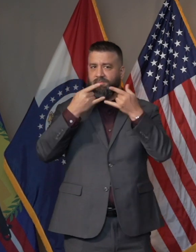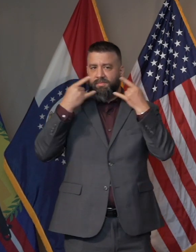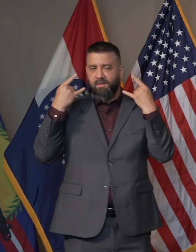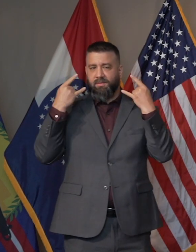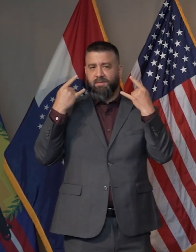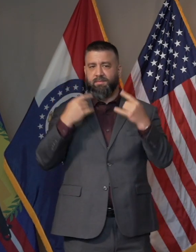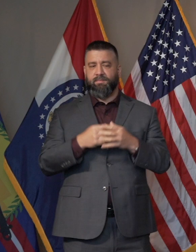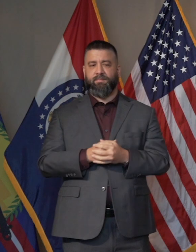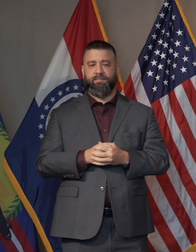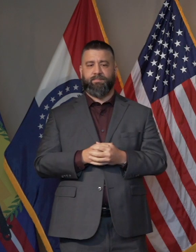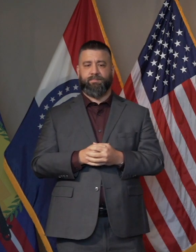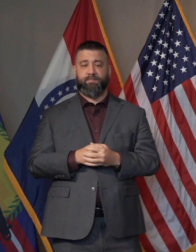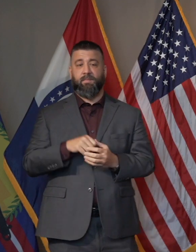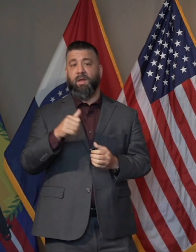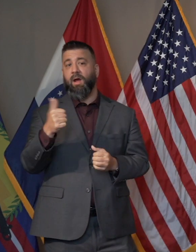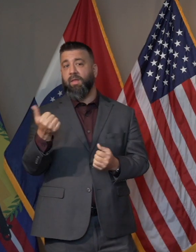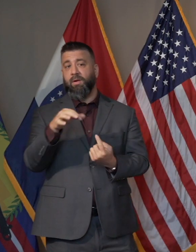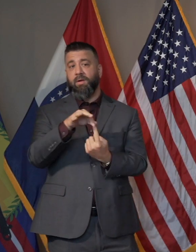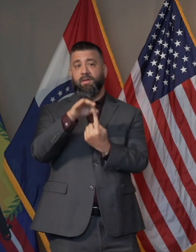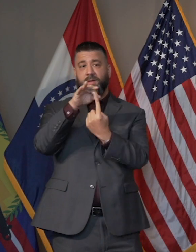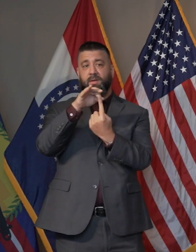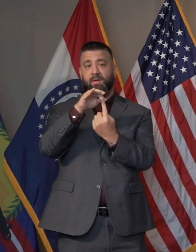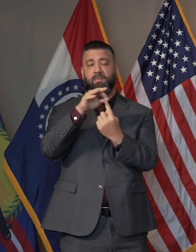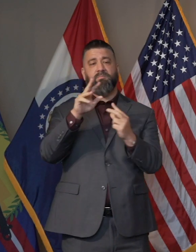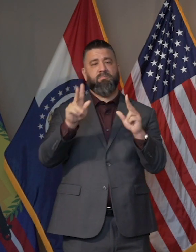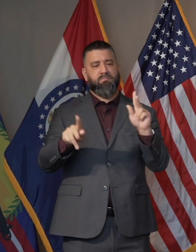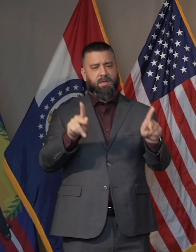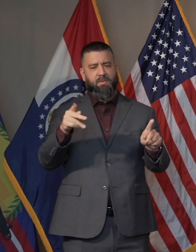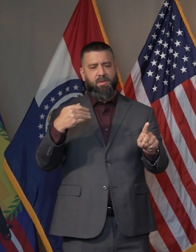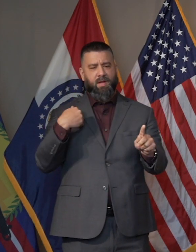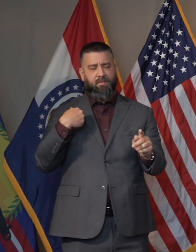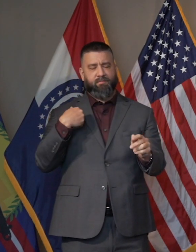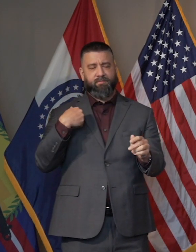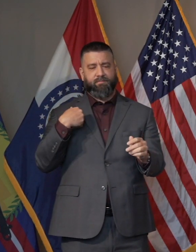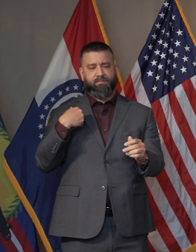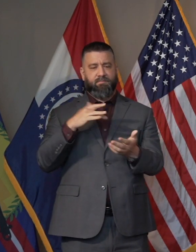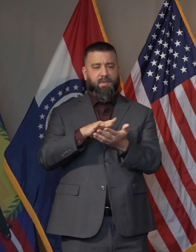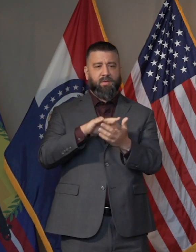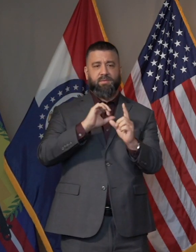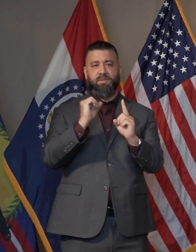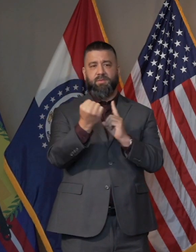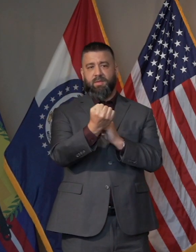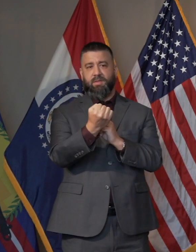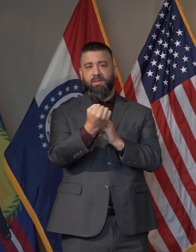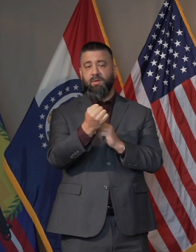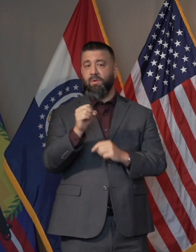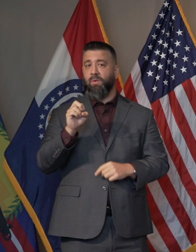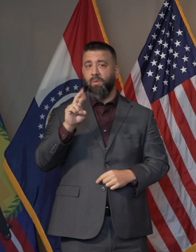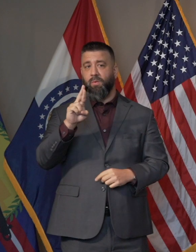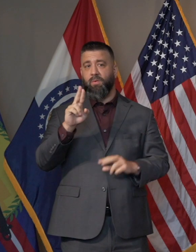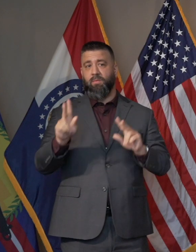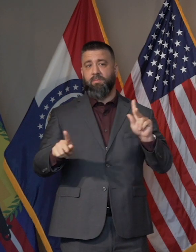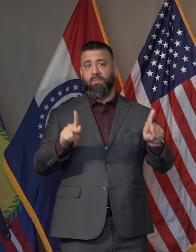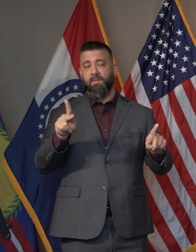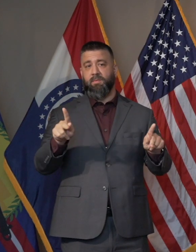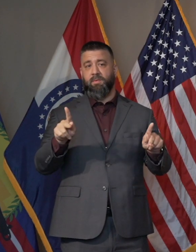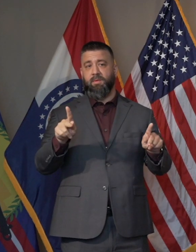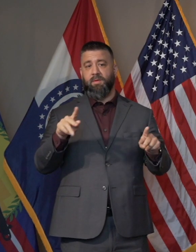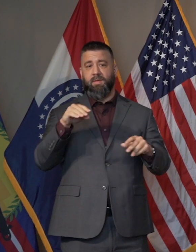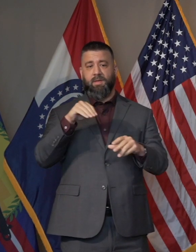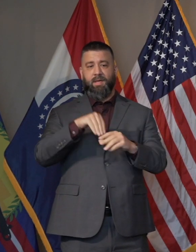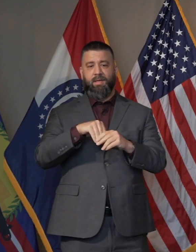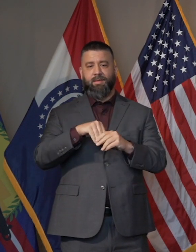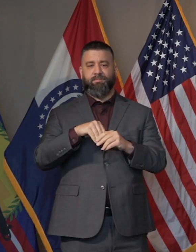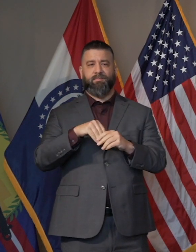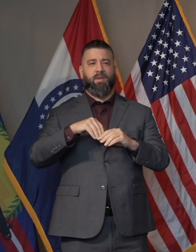Other exceptions in the masking order include those with medical conditions that prevent them from wearing a mask or anyone who's in a public